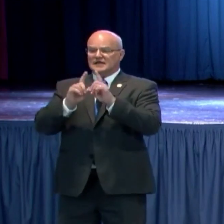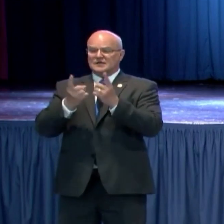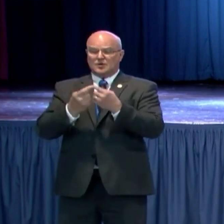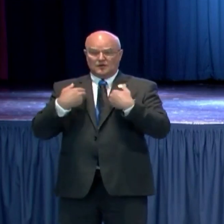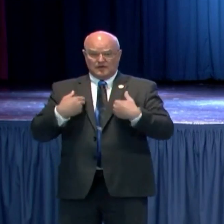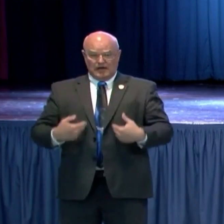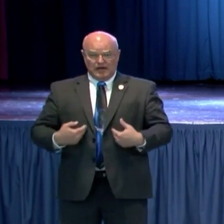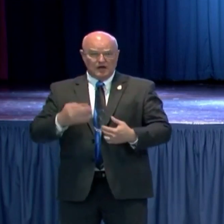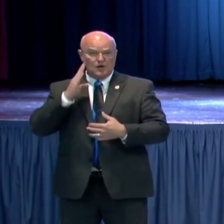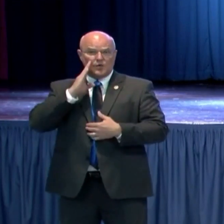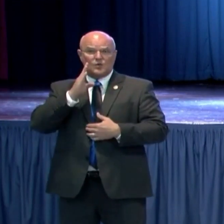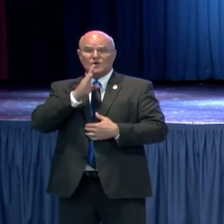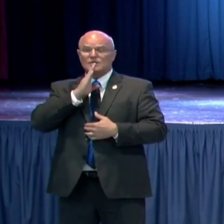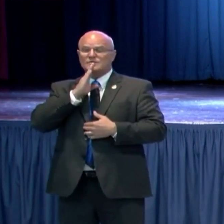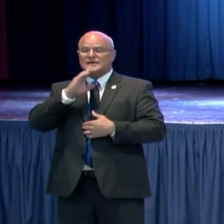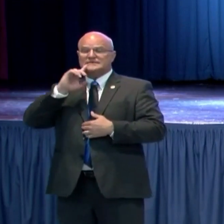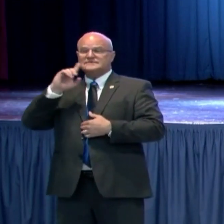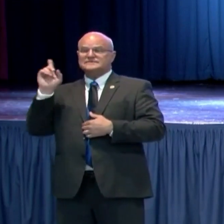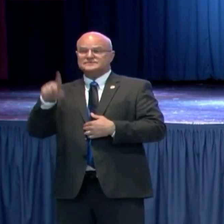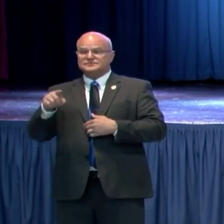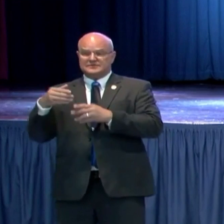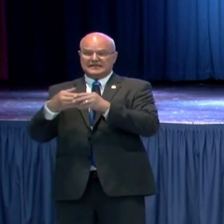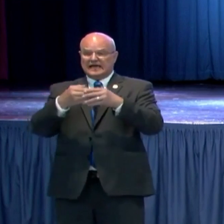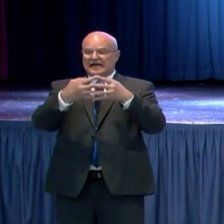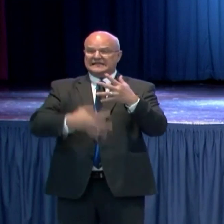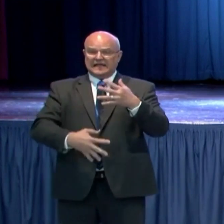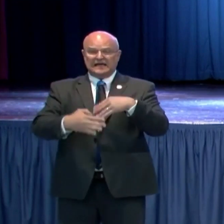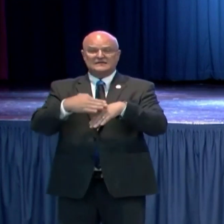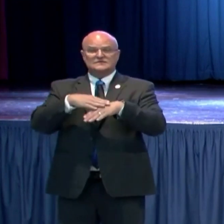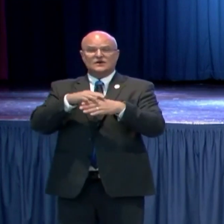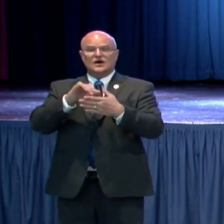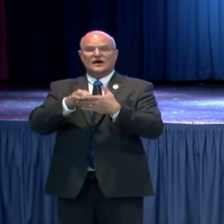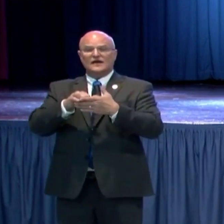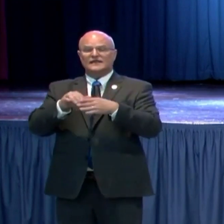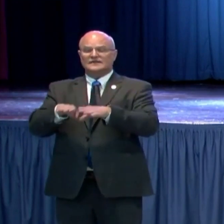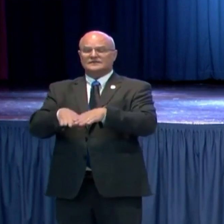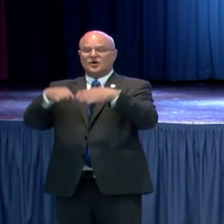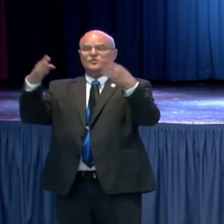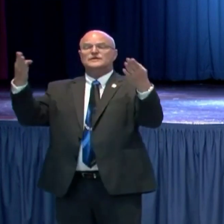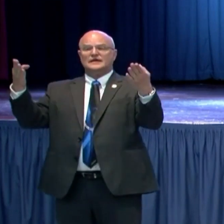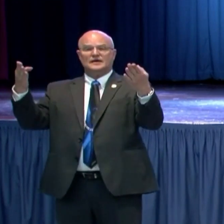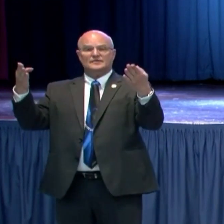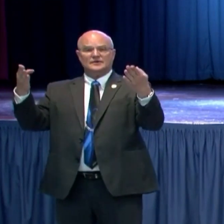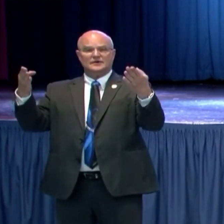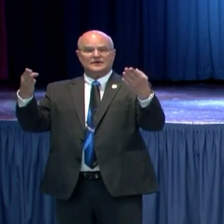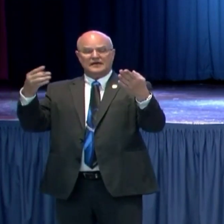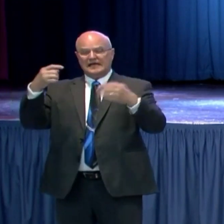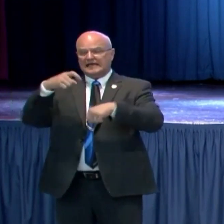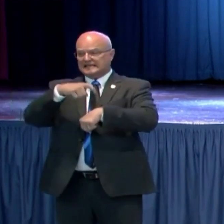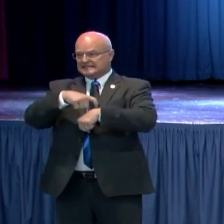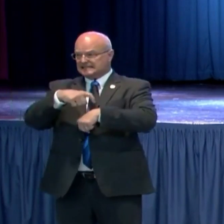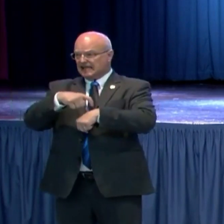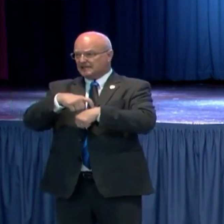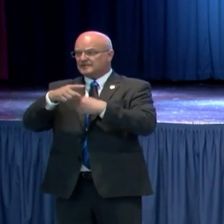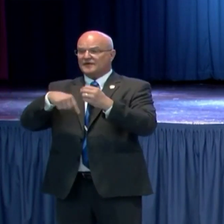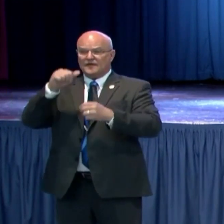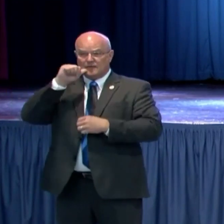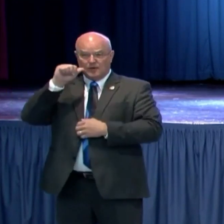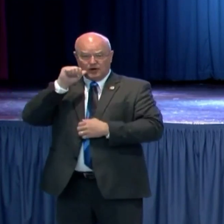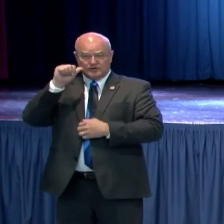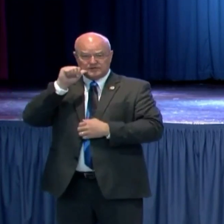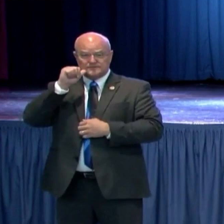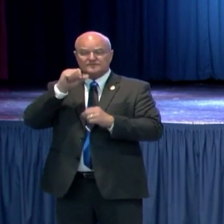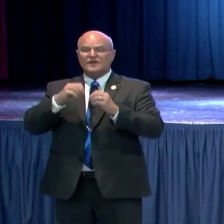Department of Health will be issuing specific guidelines on the lifting of some of the restrictions, the timing of it in reference to the